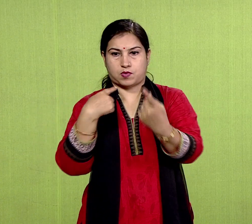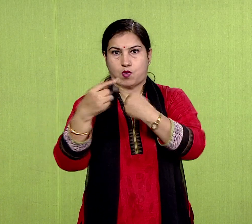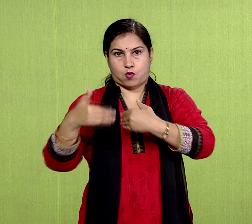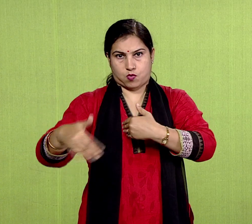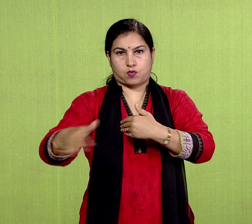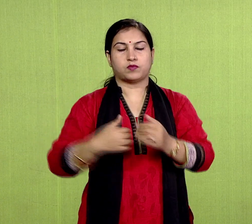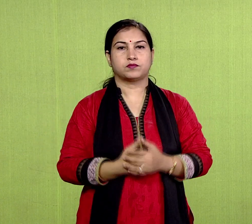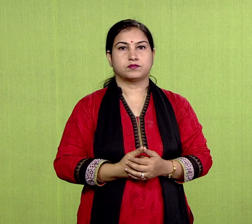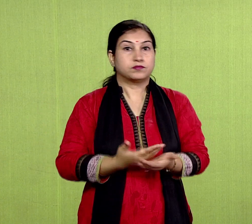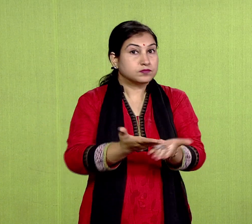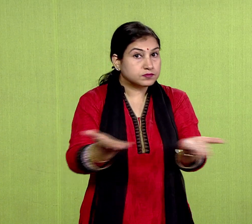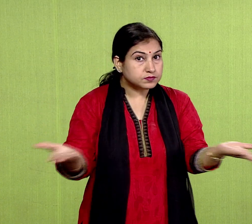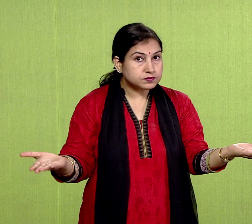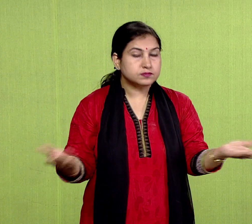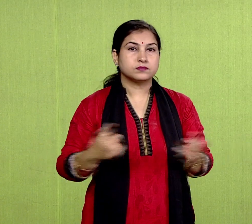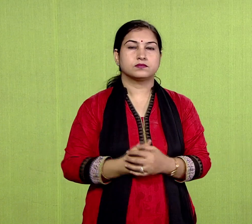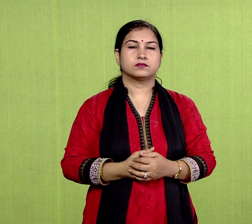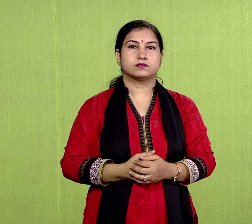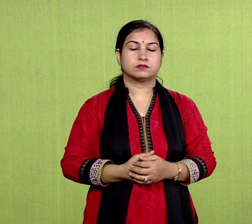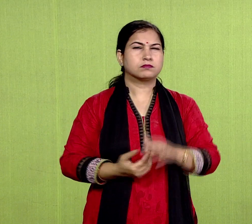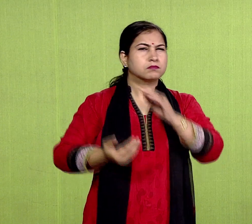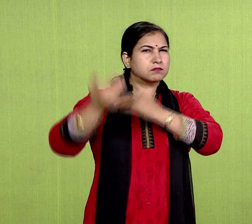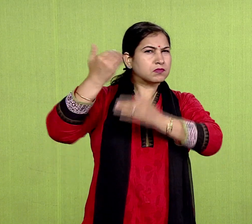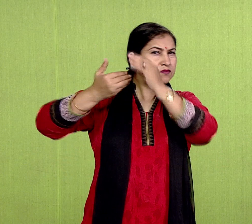Learners, during the 6th century BC,